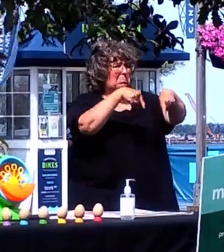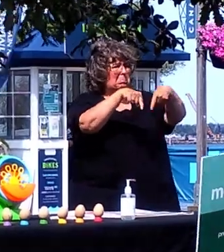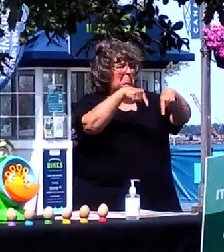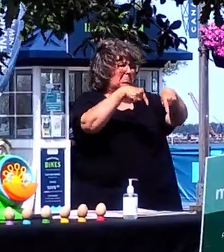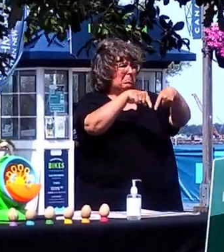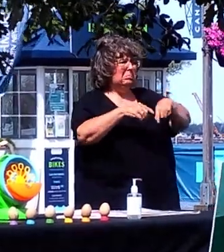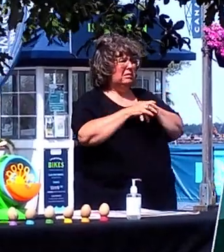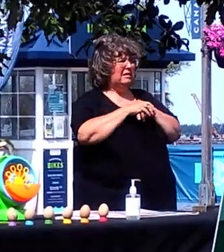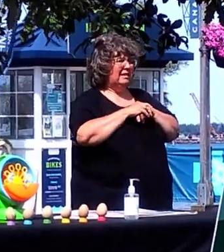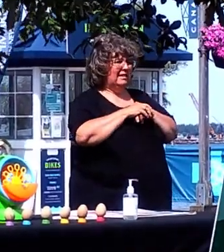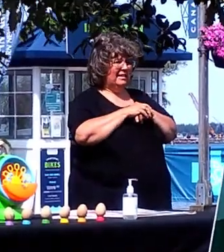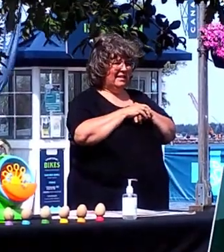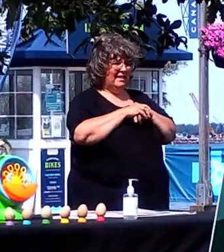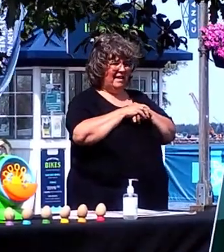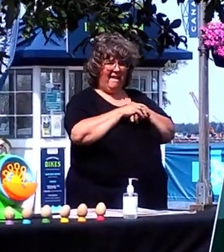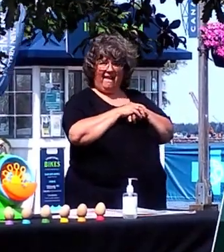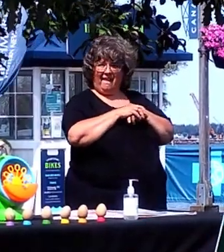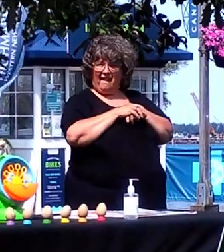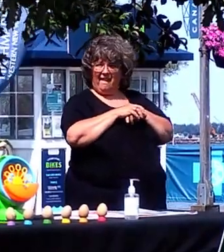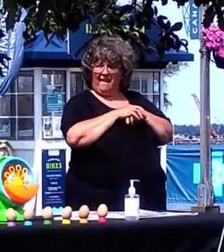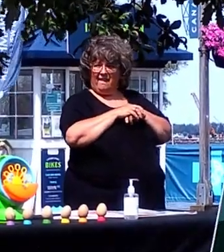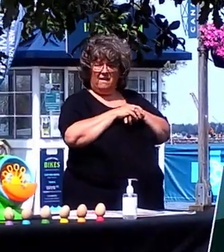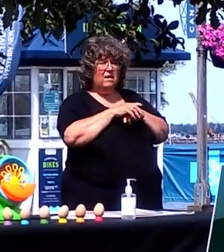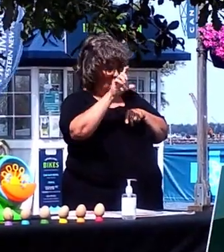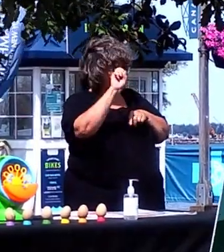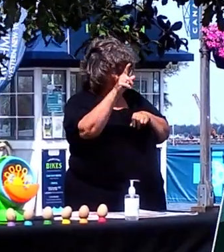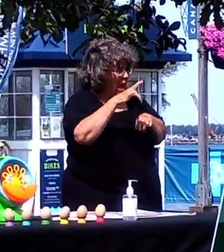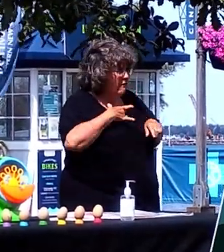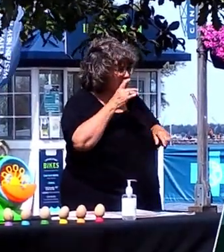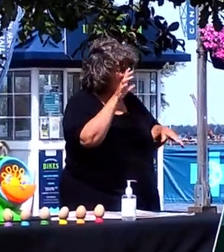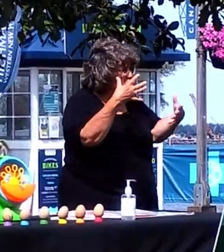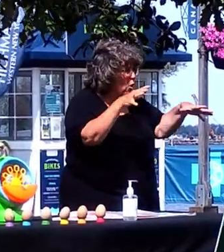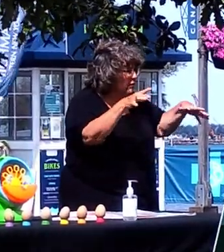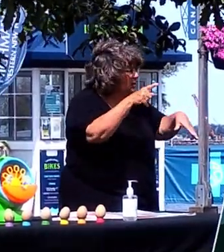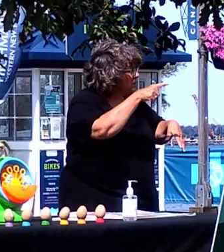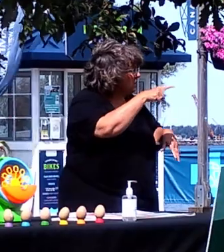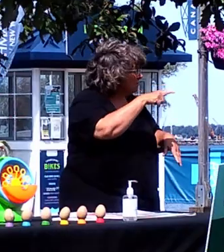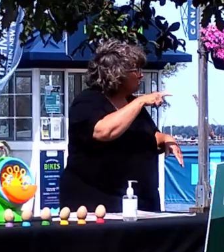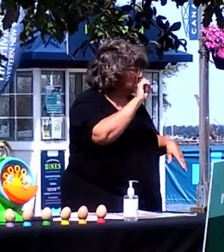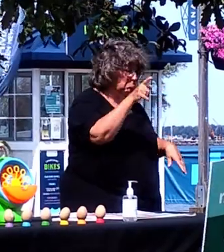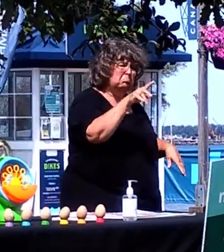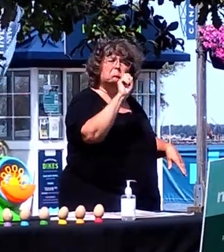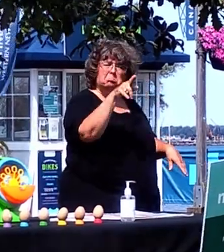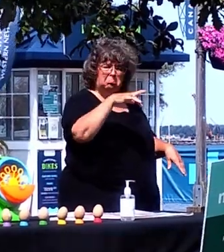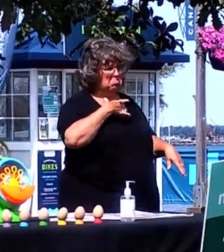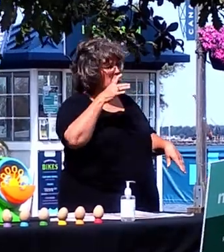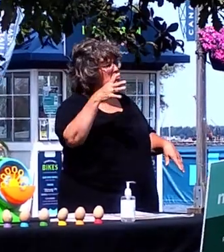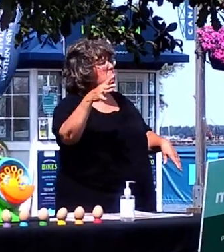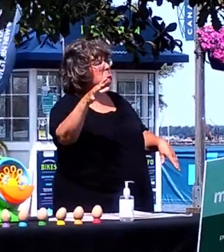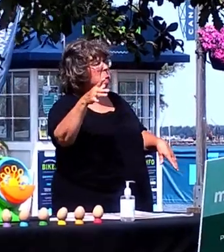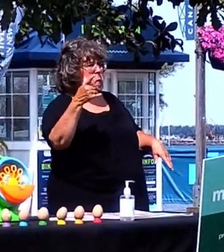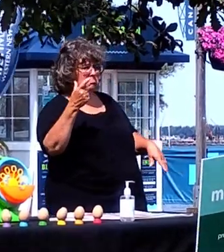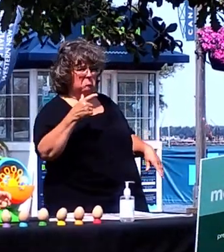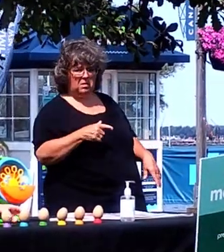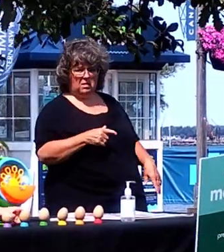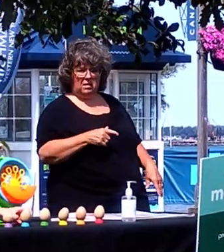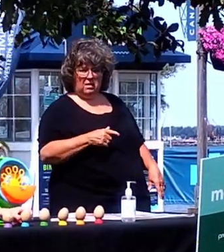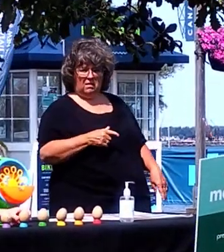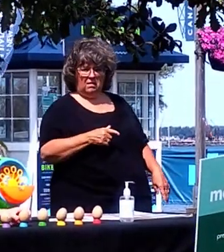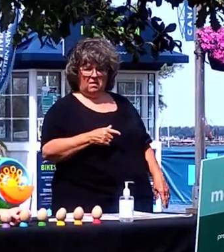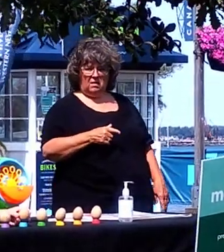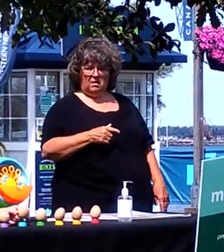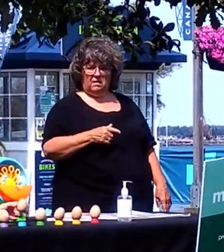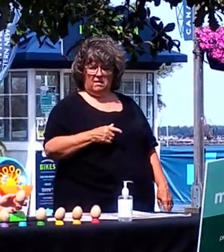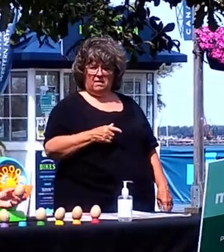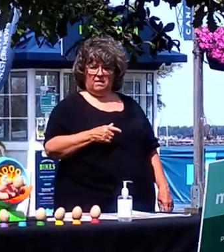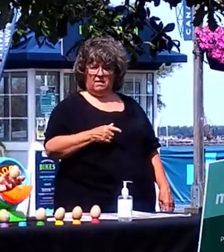Shaking, you're feeling nervous? Okay to feel nervous? It's okay to feel nervous sometimes. Let's look at my next